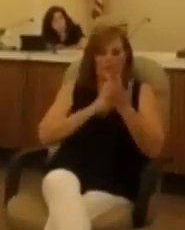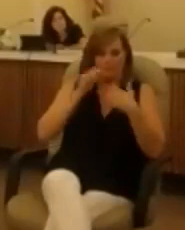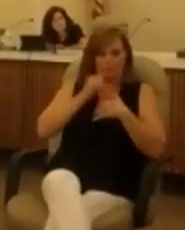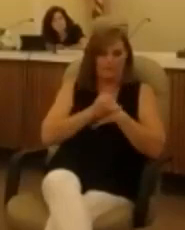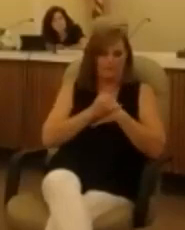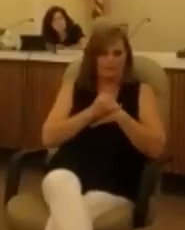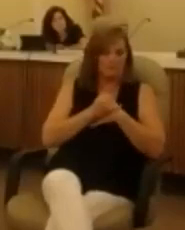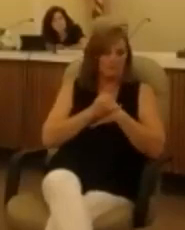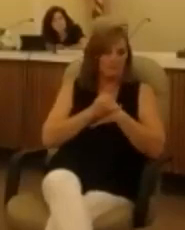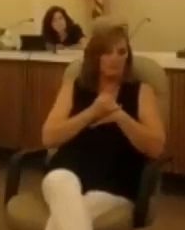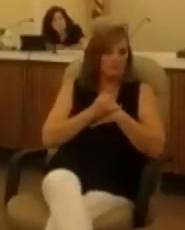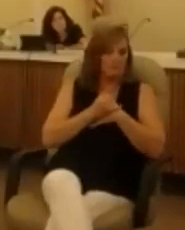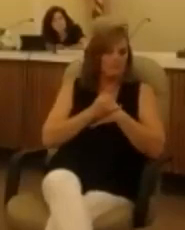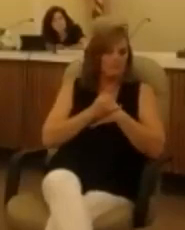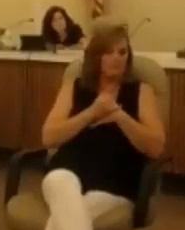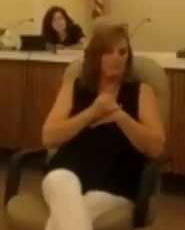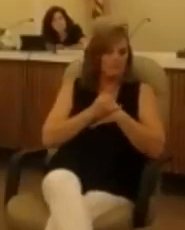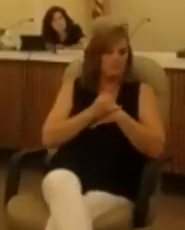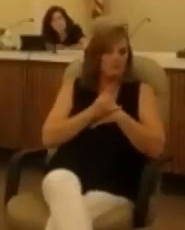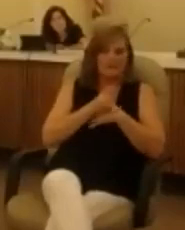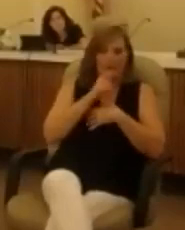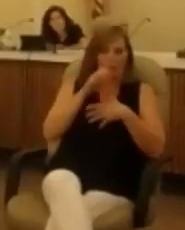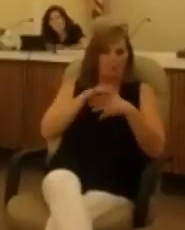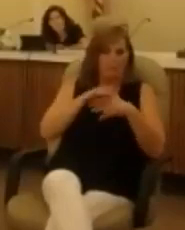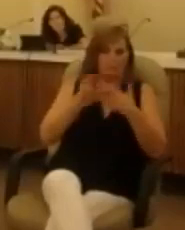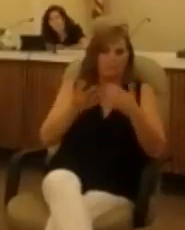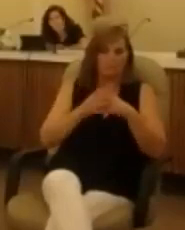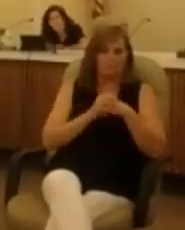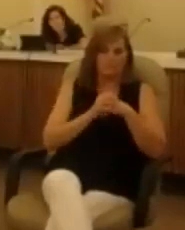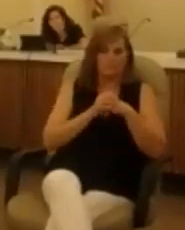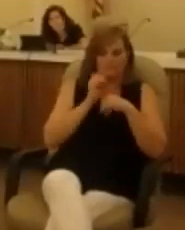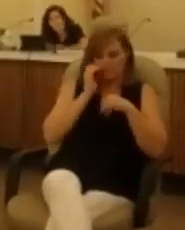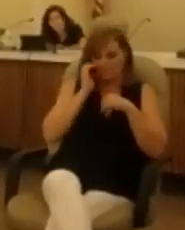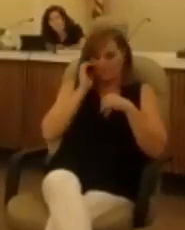on the plan, that I'm going to abstain.